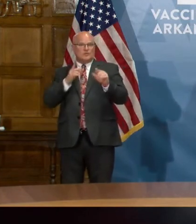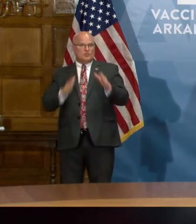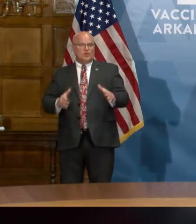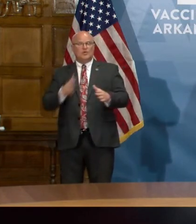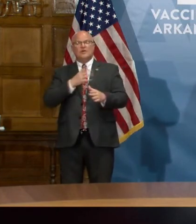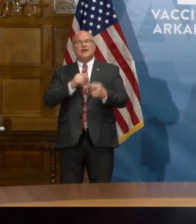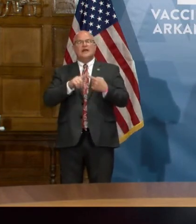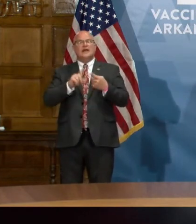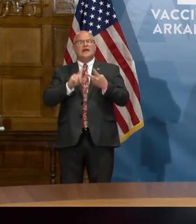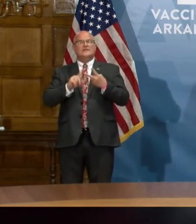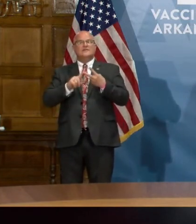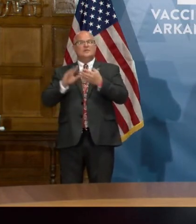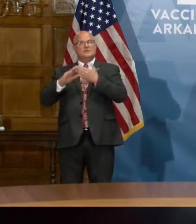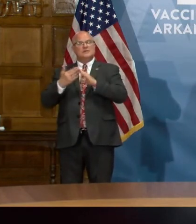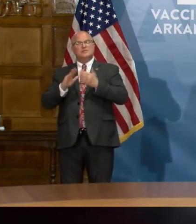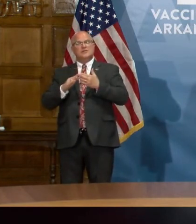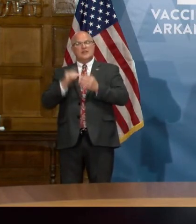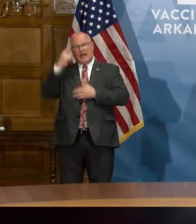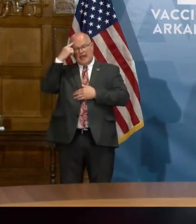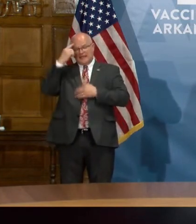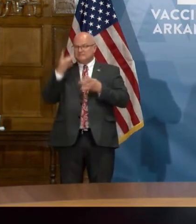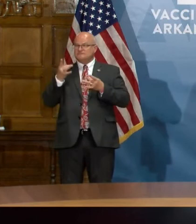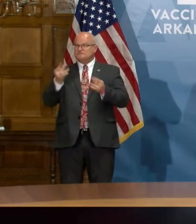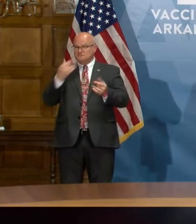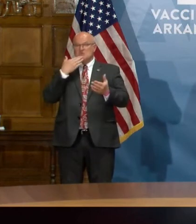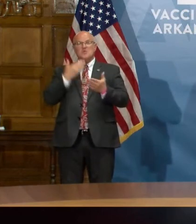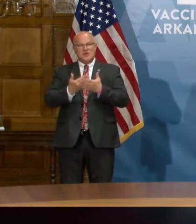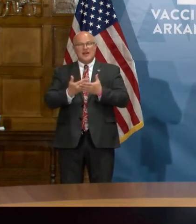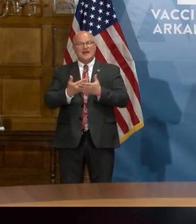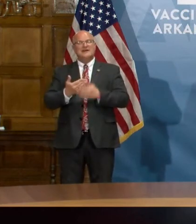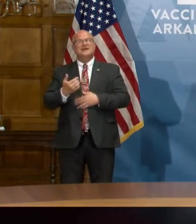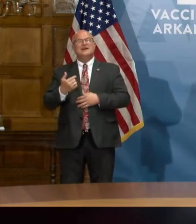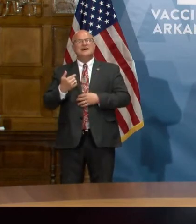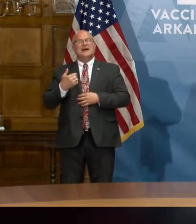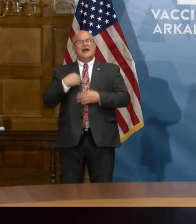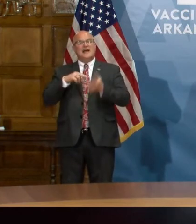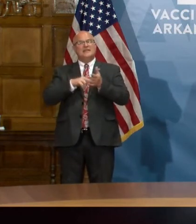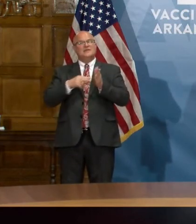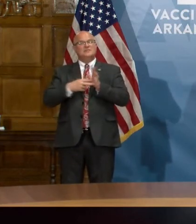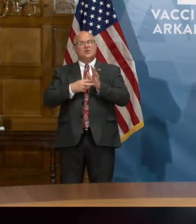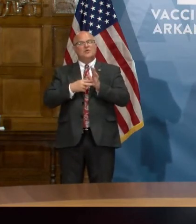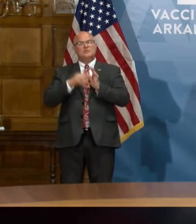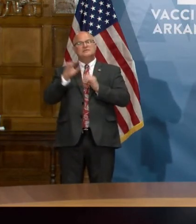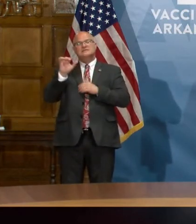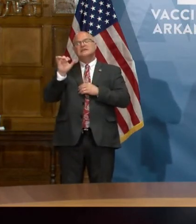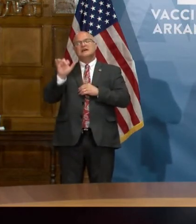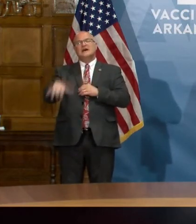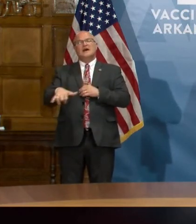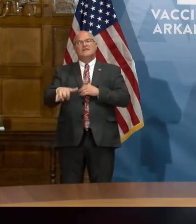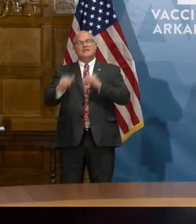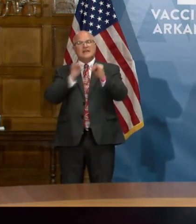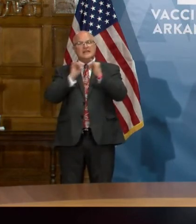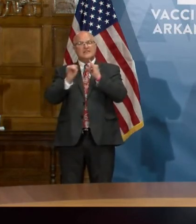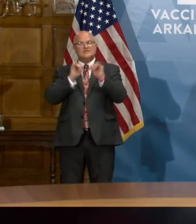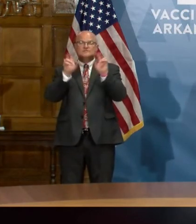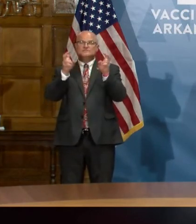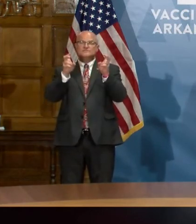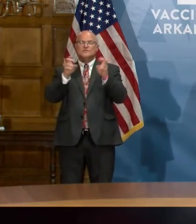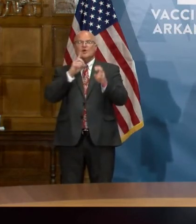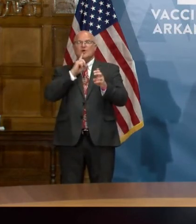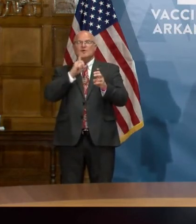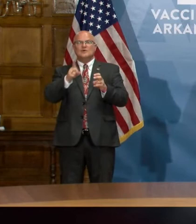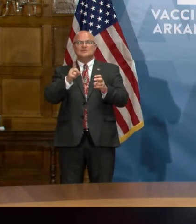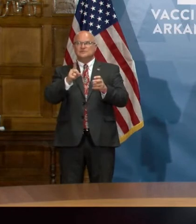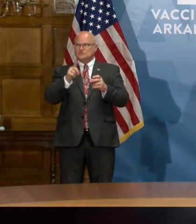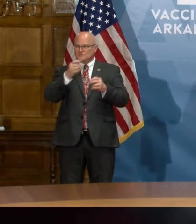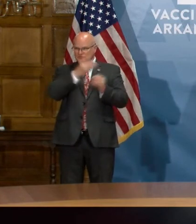and from the community. I think it went well. The purpose of the interview, if you will, was